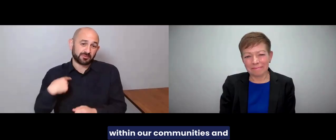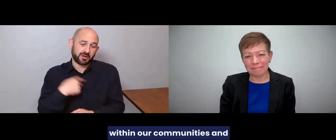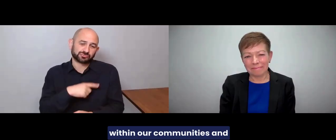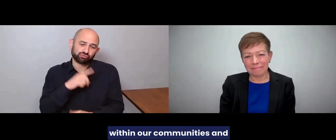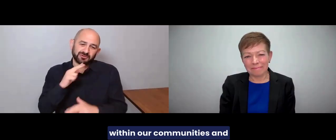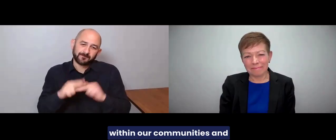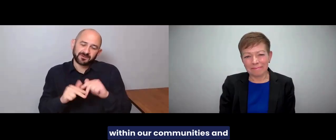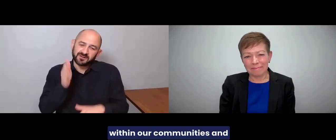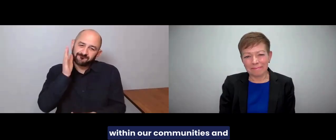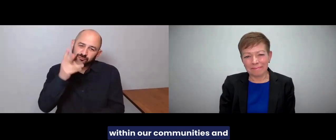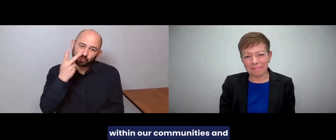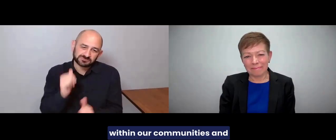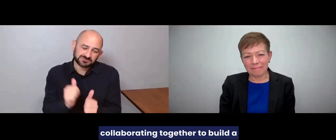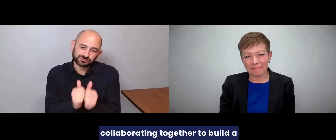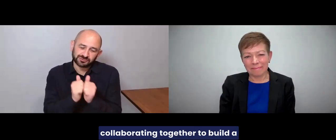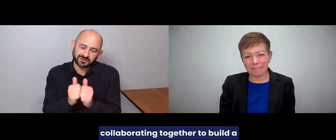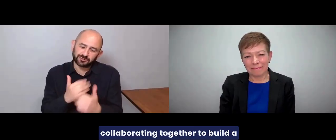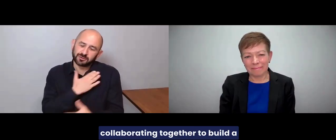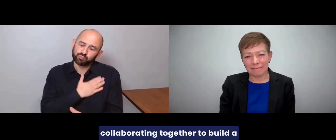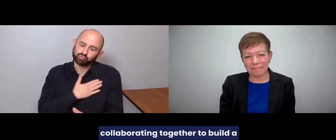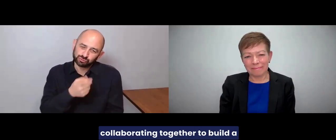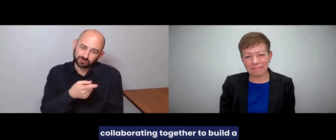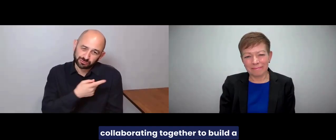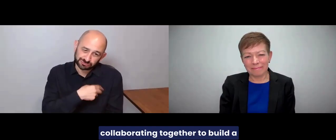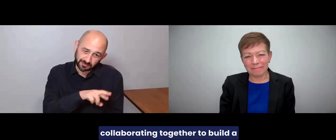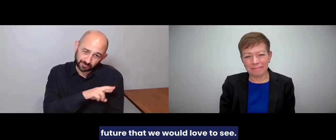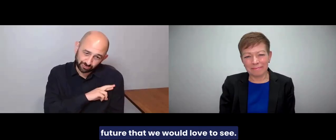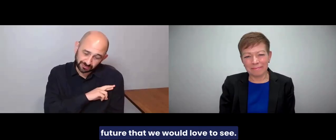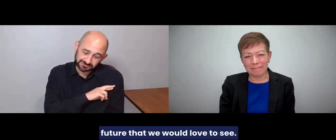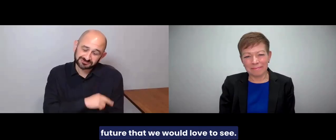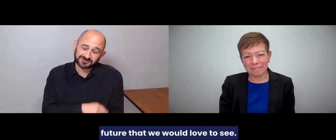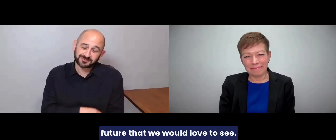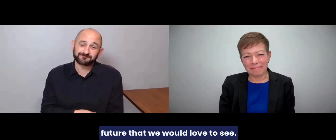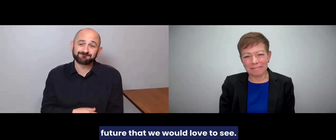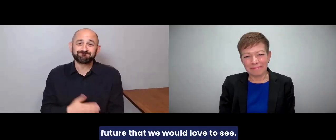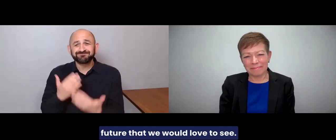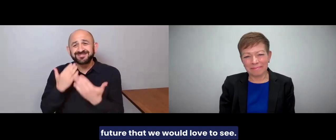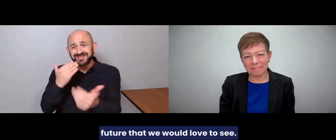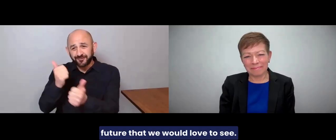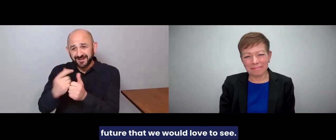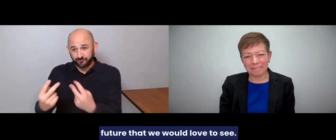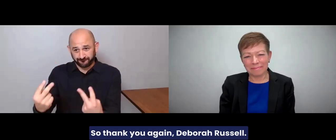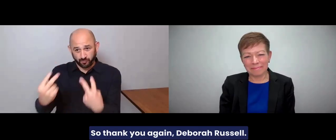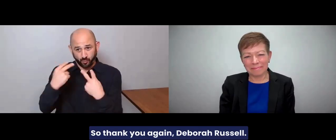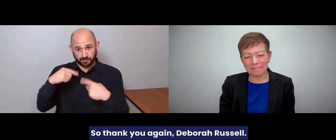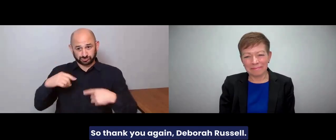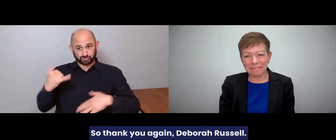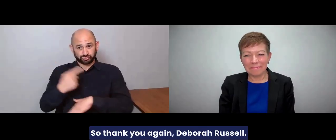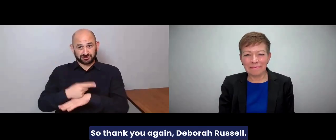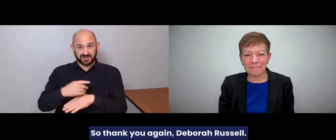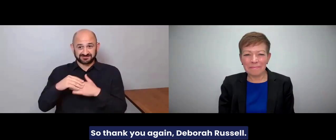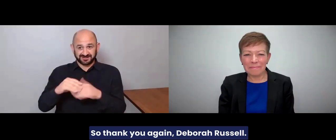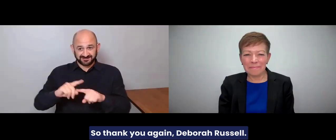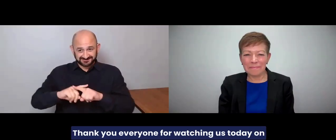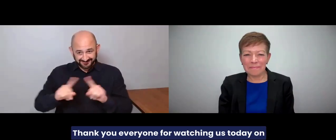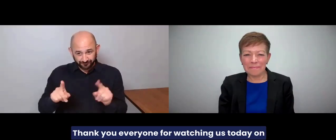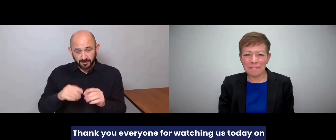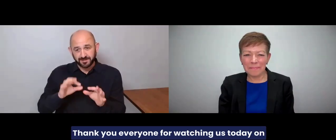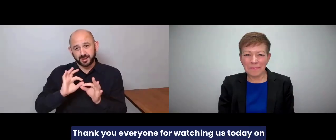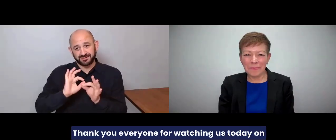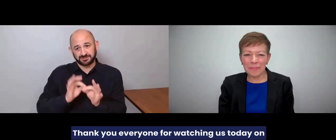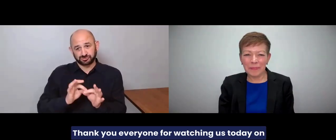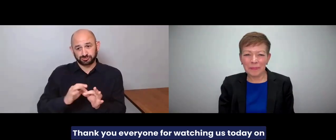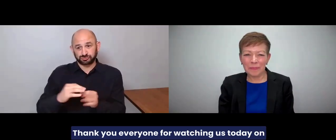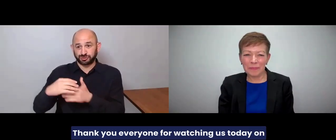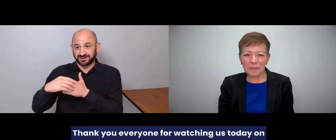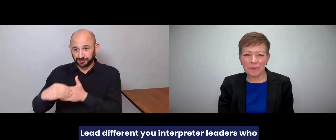our communities and collaborating together to build a future that we would love to see. So thank you again, Debra Russell. Thank you everyone